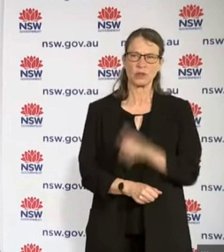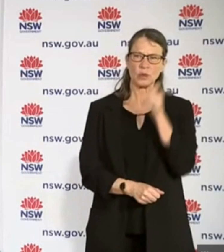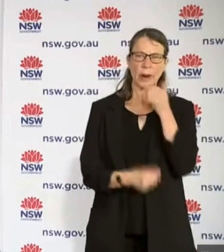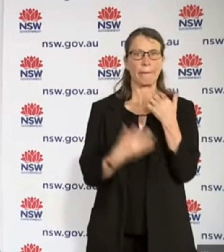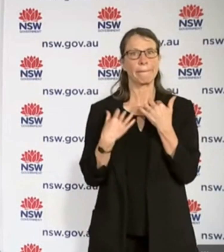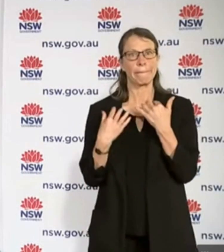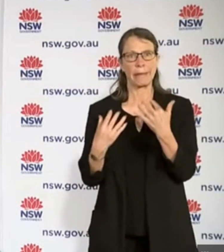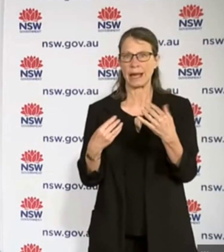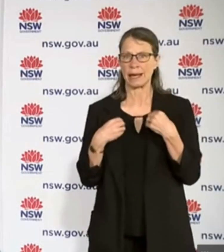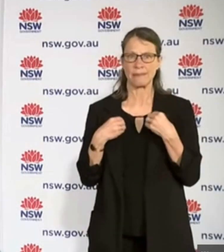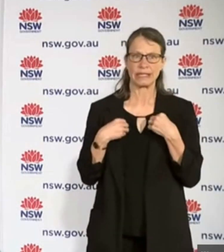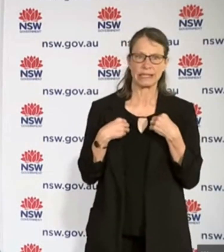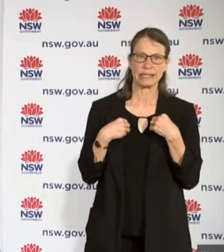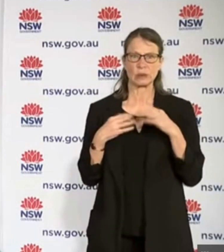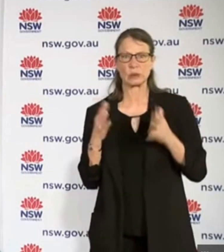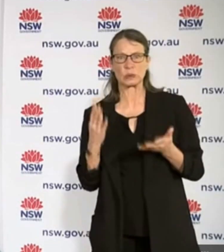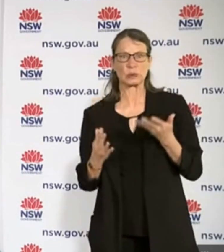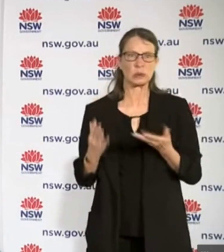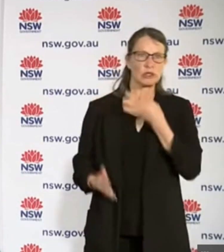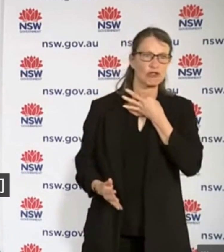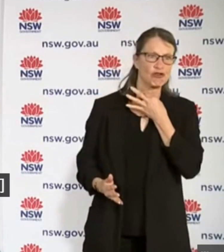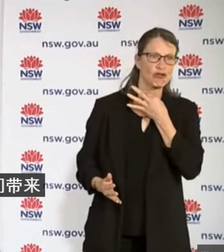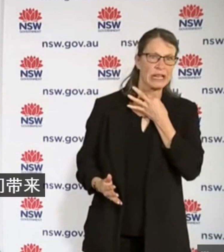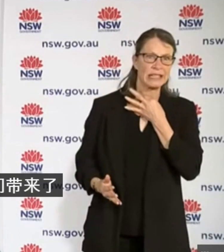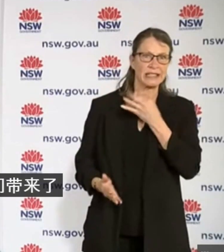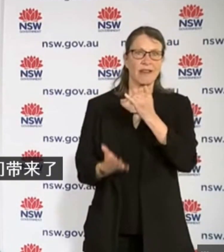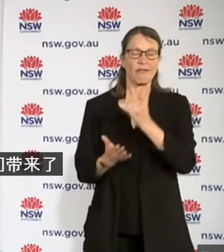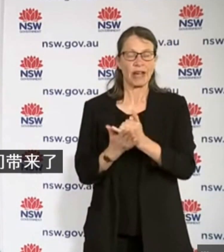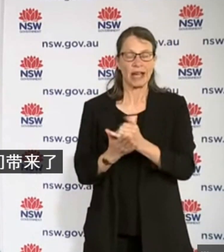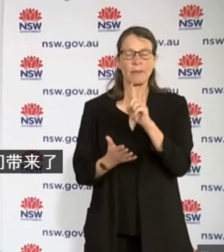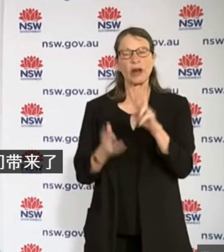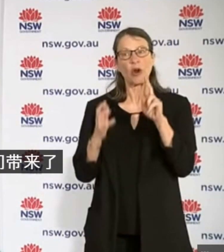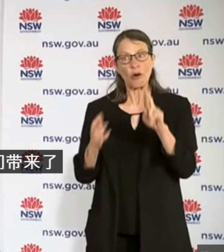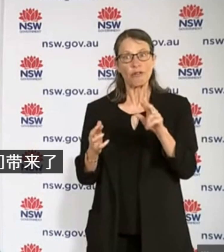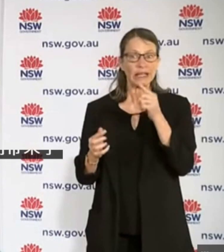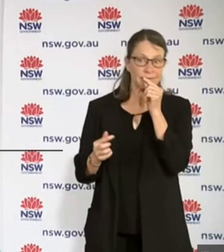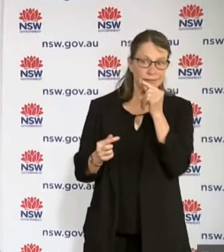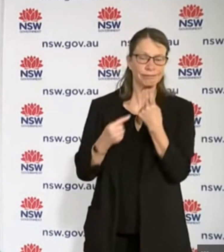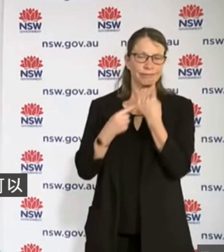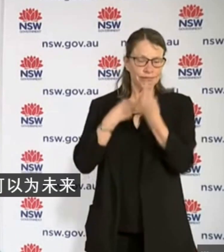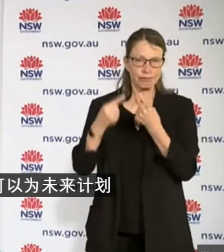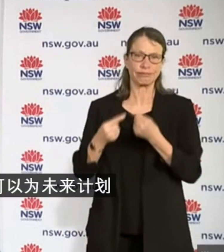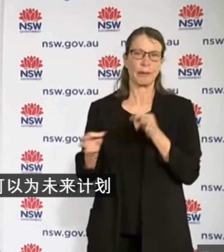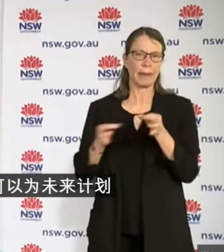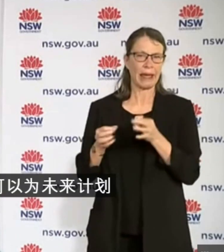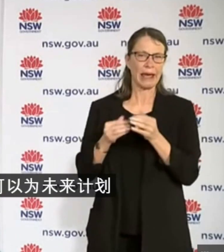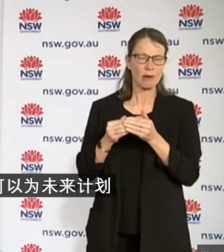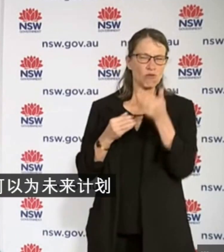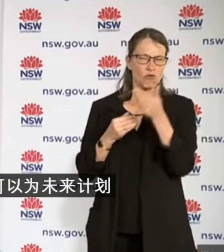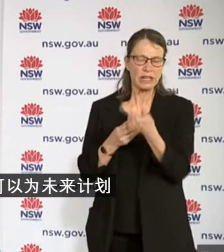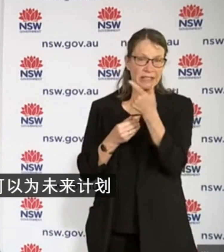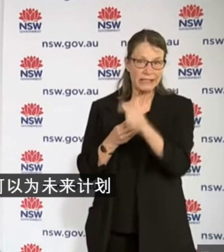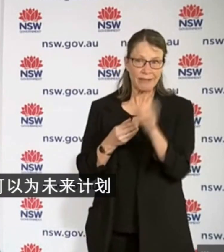hung on by a thread, and hopefully this roadmap now gives them incredible hope. They can plan for the future. If they're smart, they might actually even get